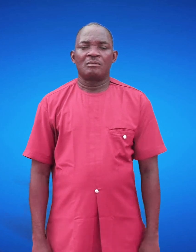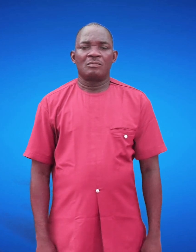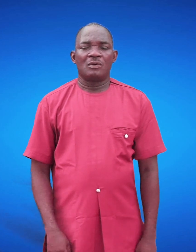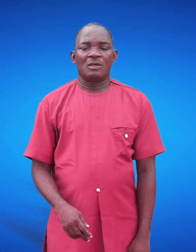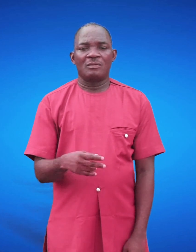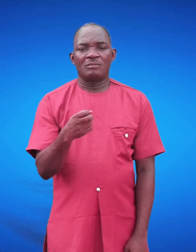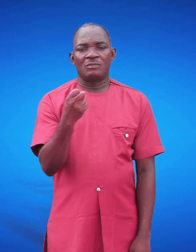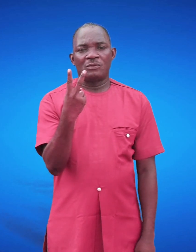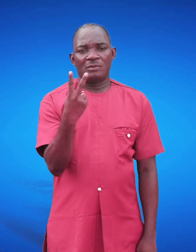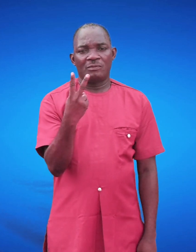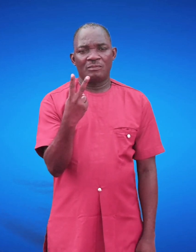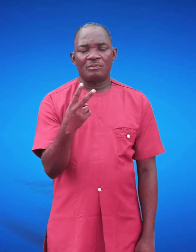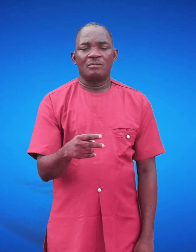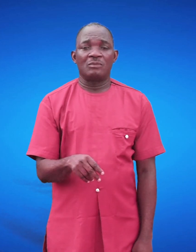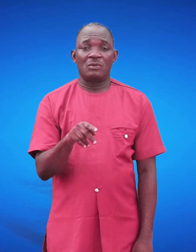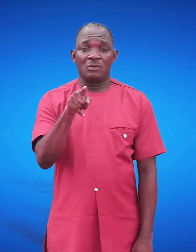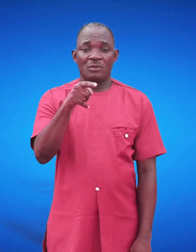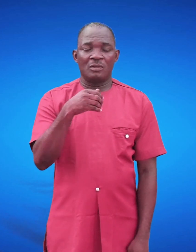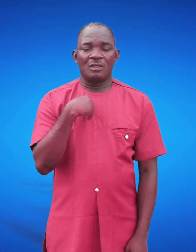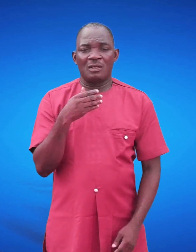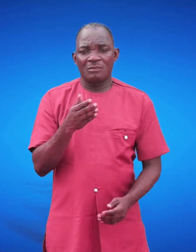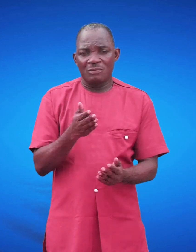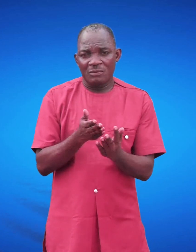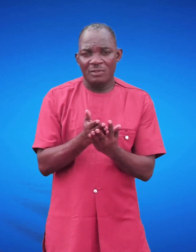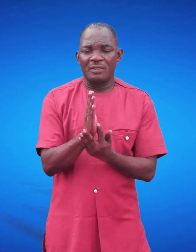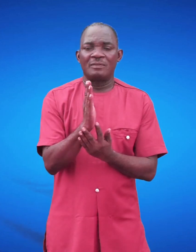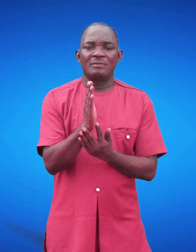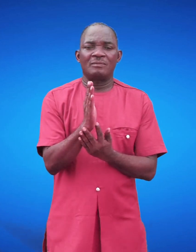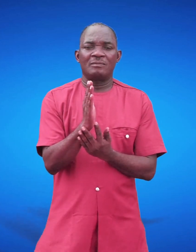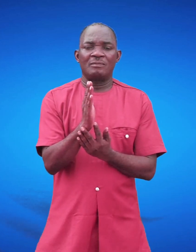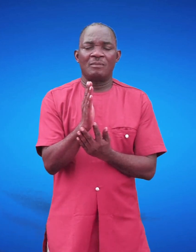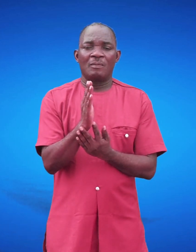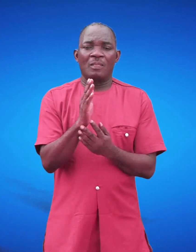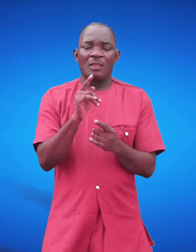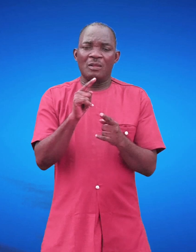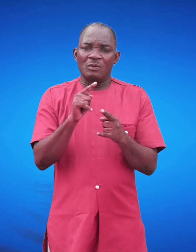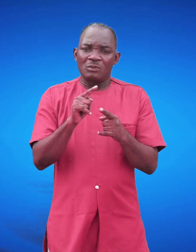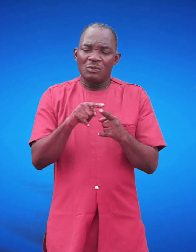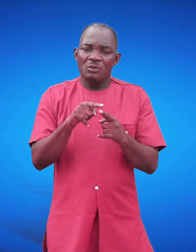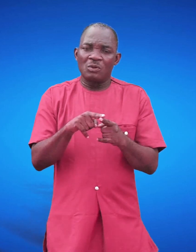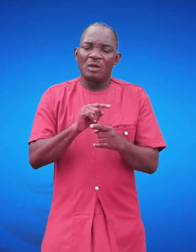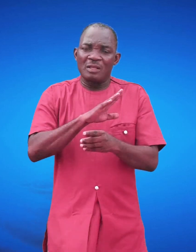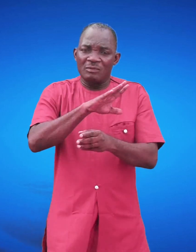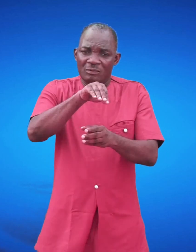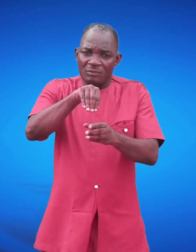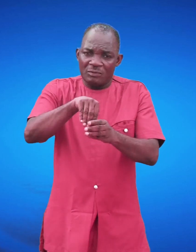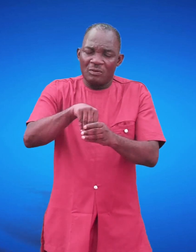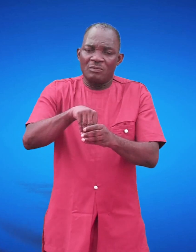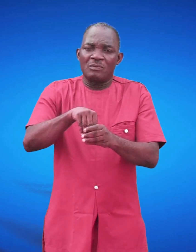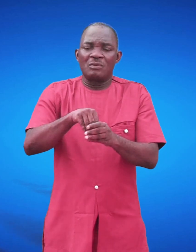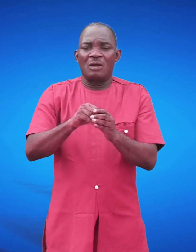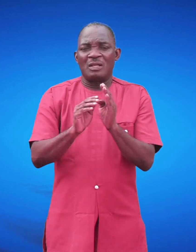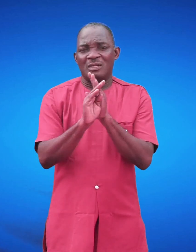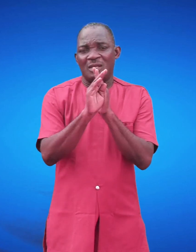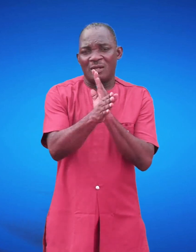12. You have the right to be involved directly